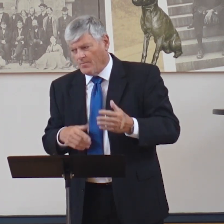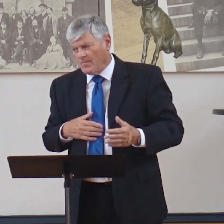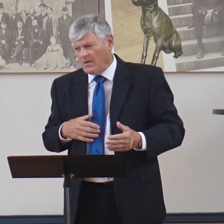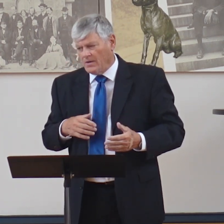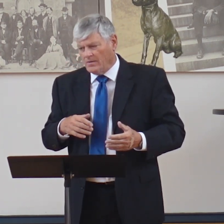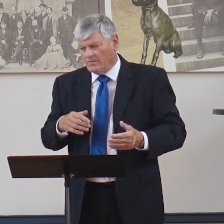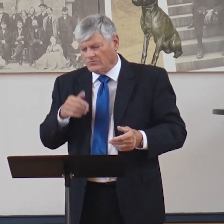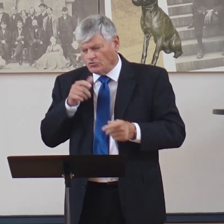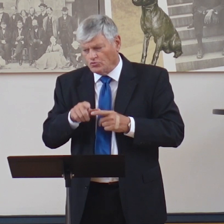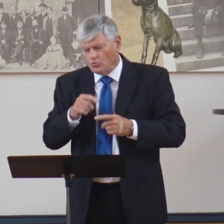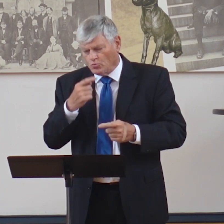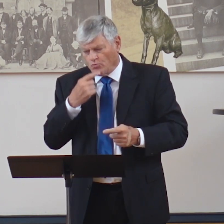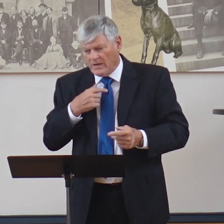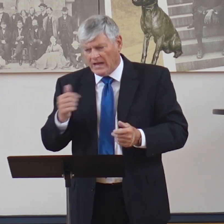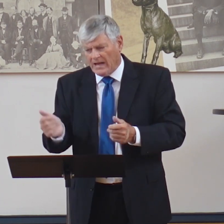There's three important points that you might not know.